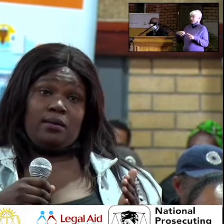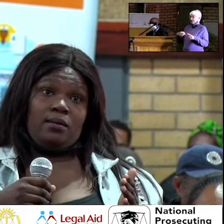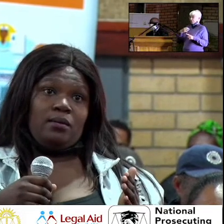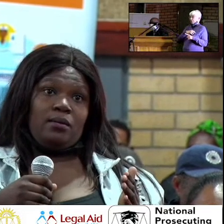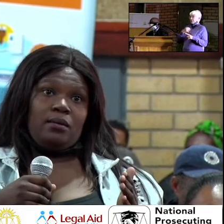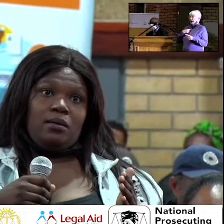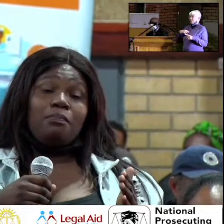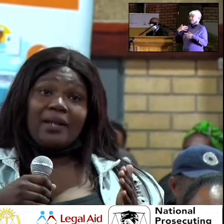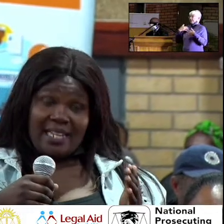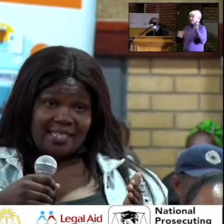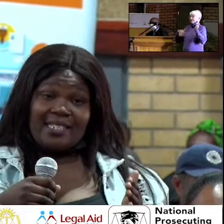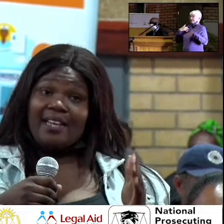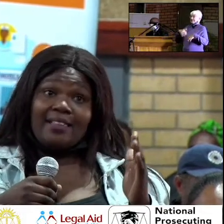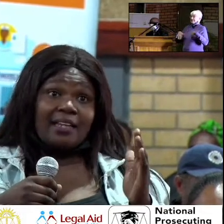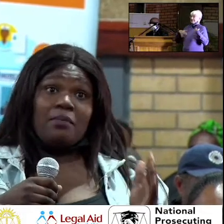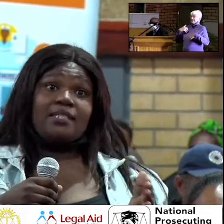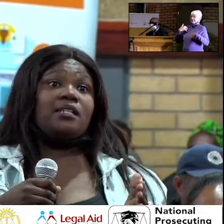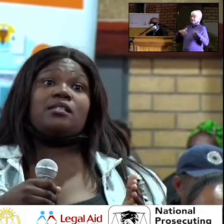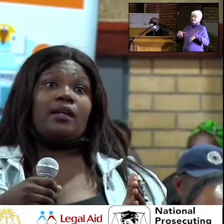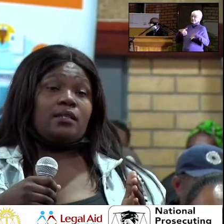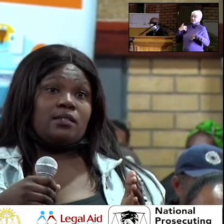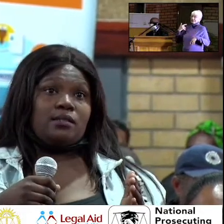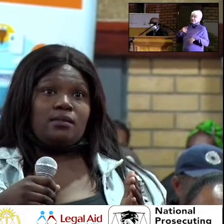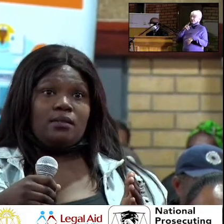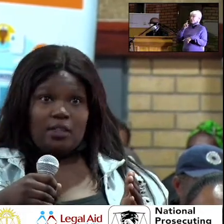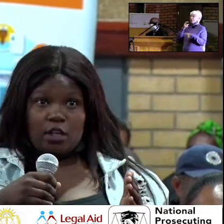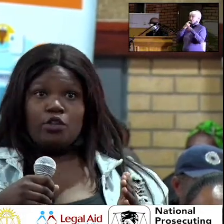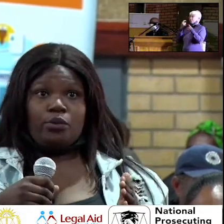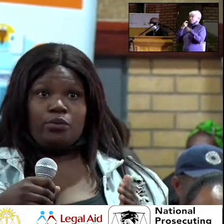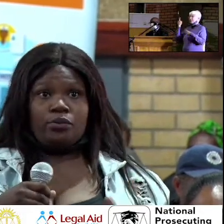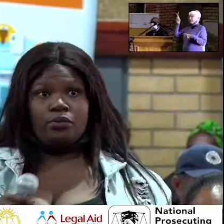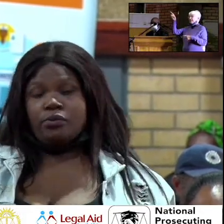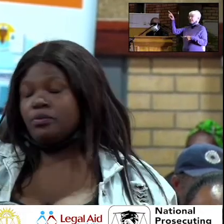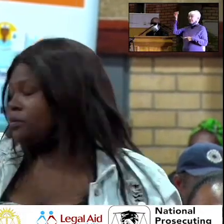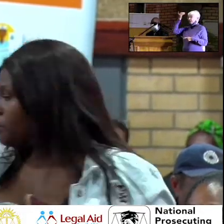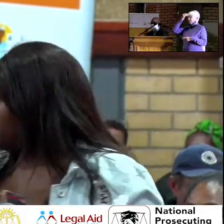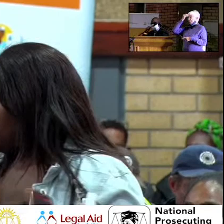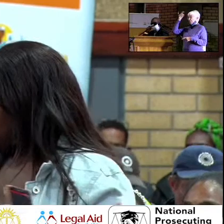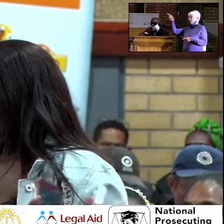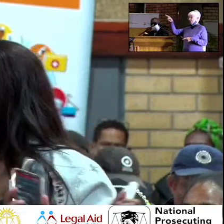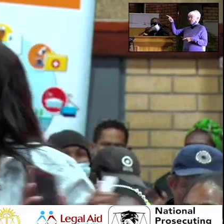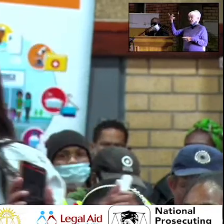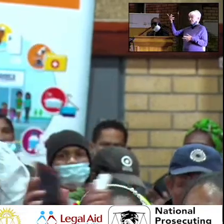abuser. Please take that matter serious. Thank you.